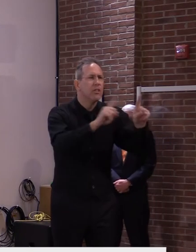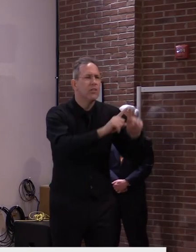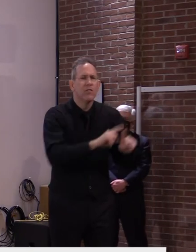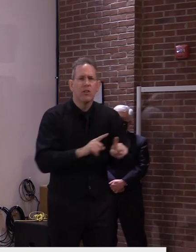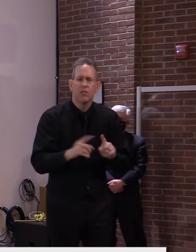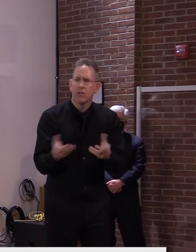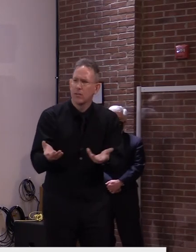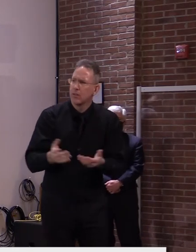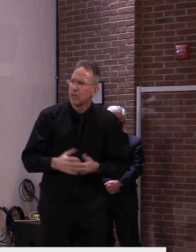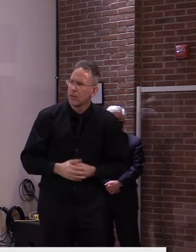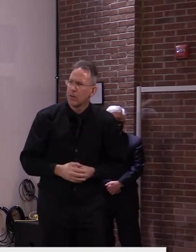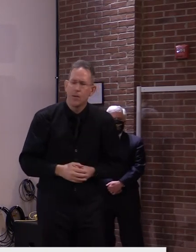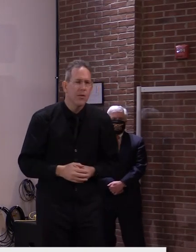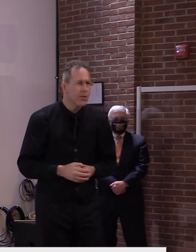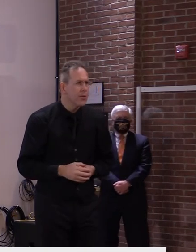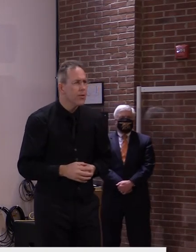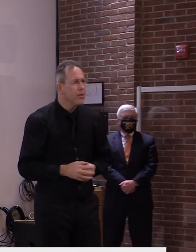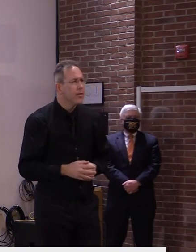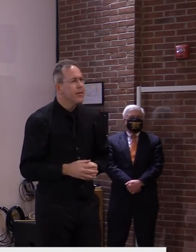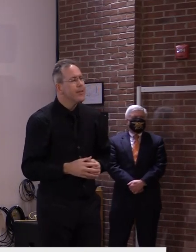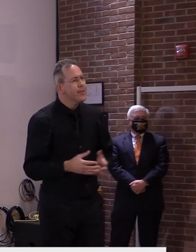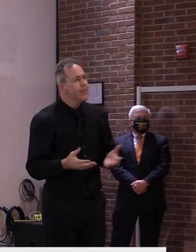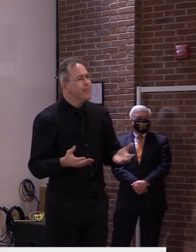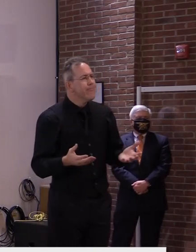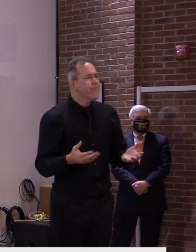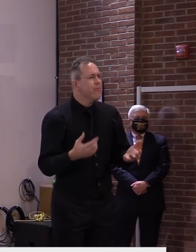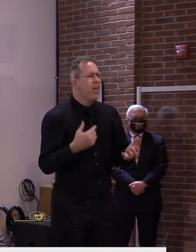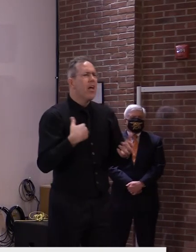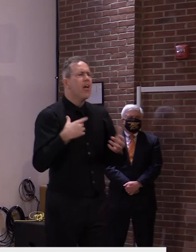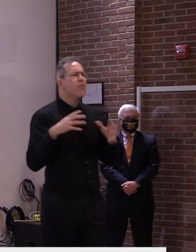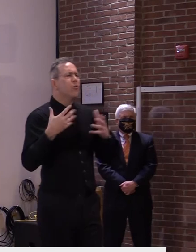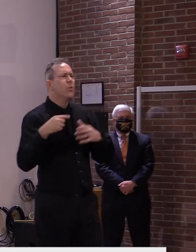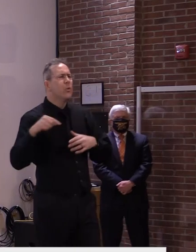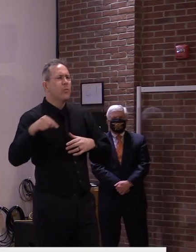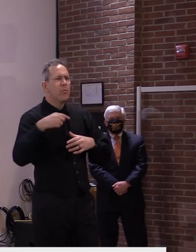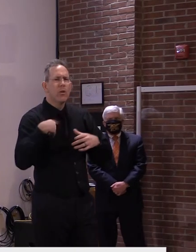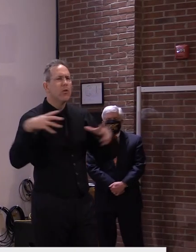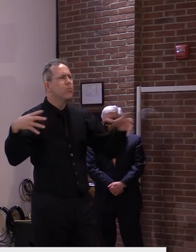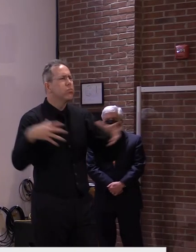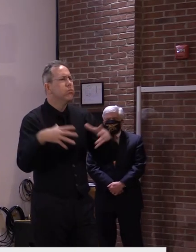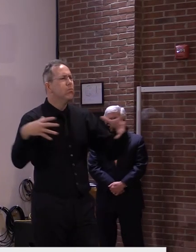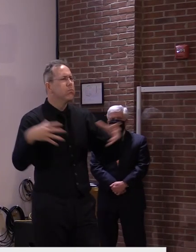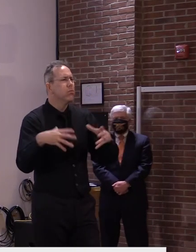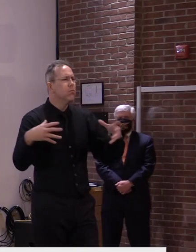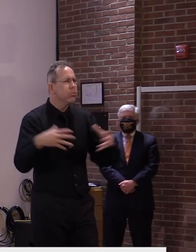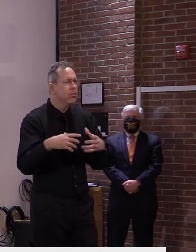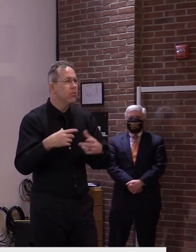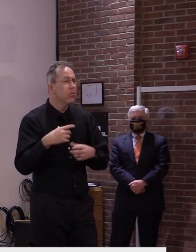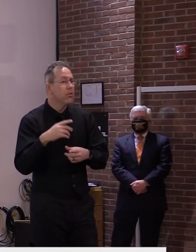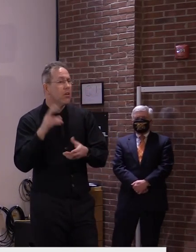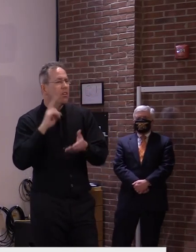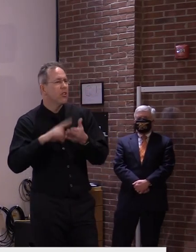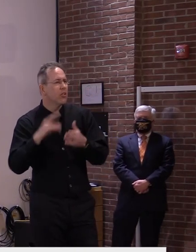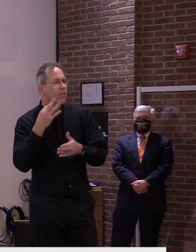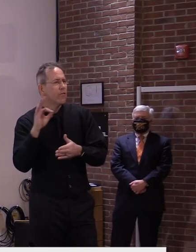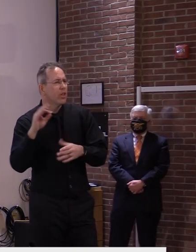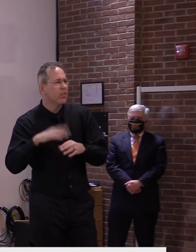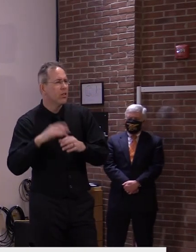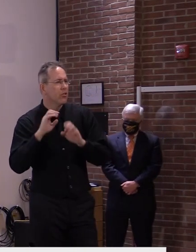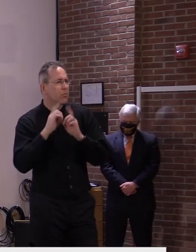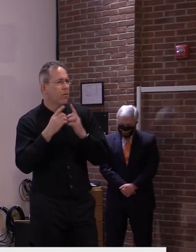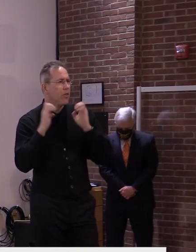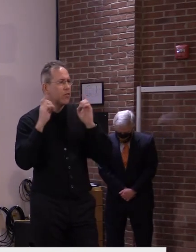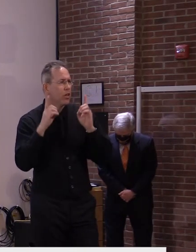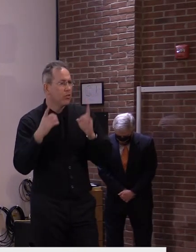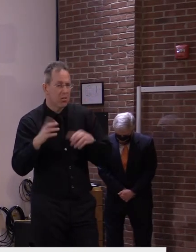group working. They meet weekly. Secretary French is on the line and could describe some of that. But